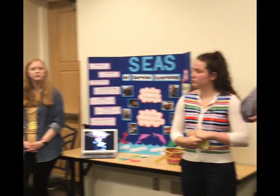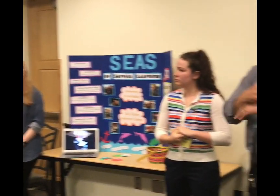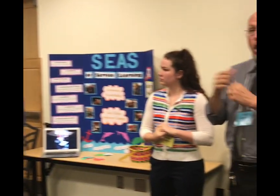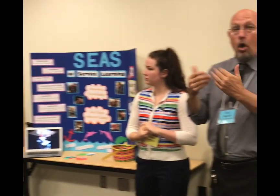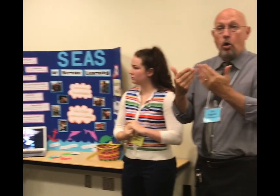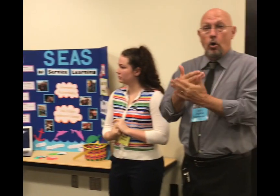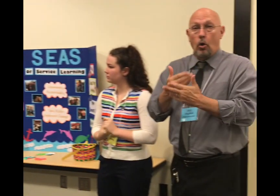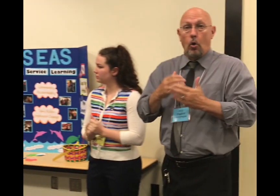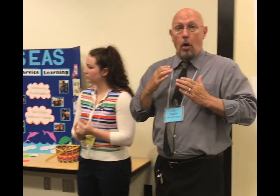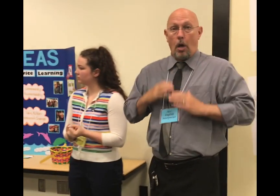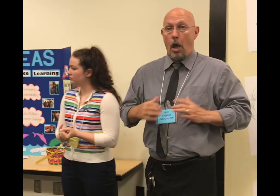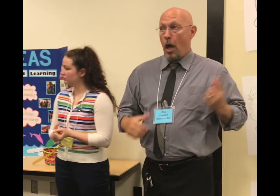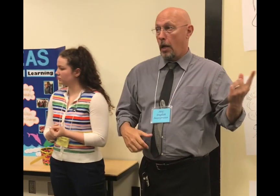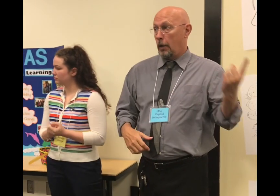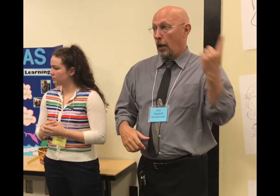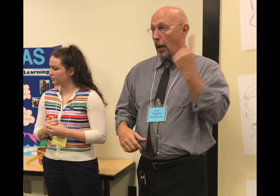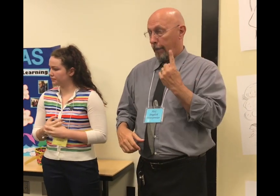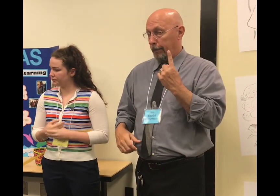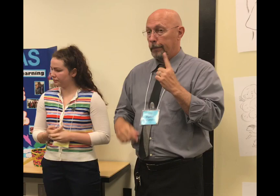client that we met